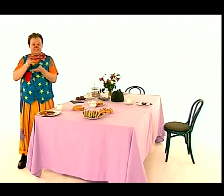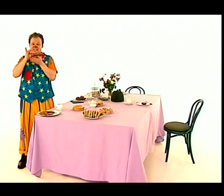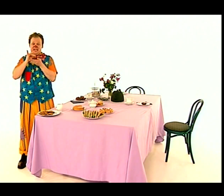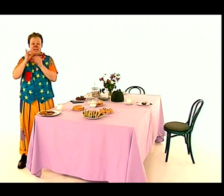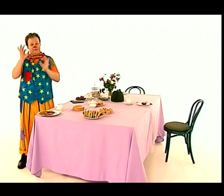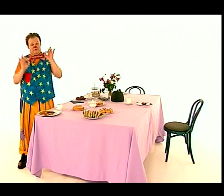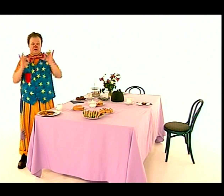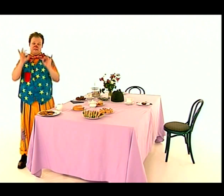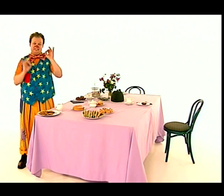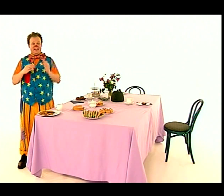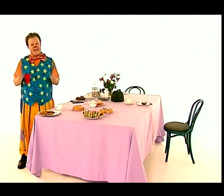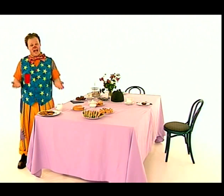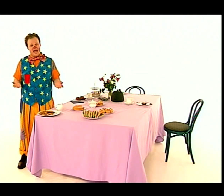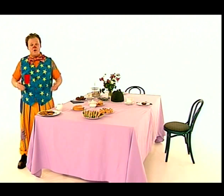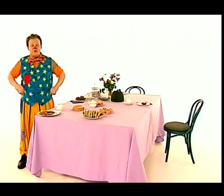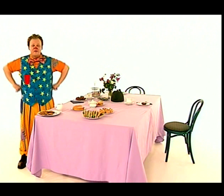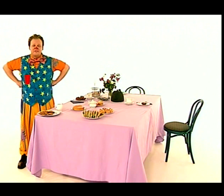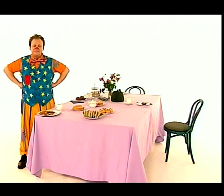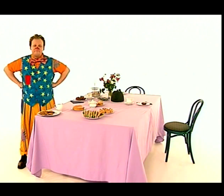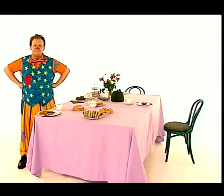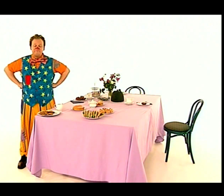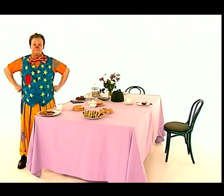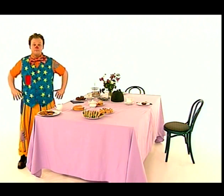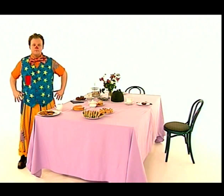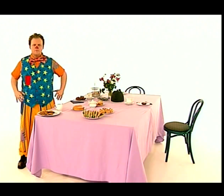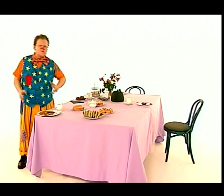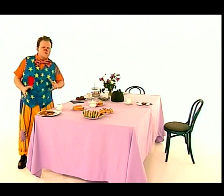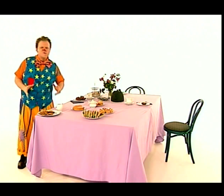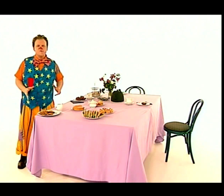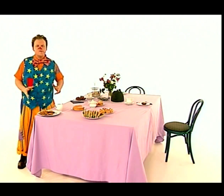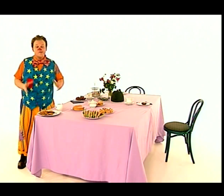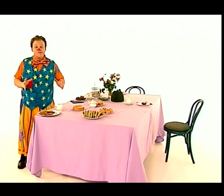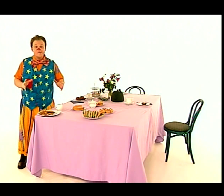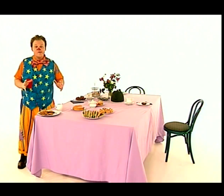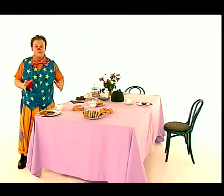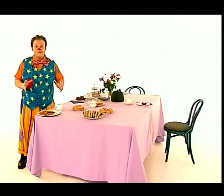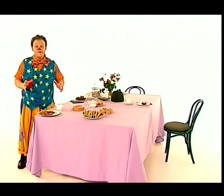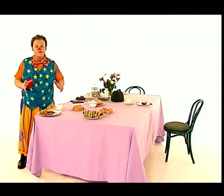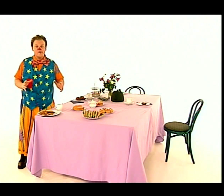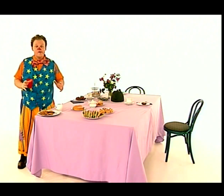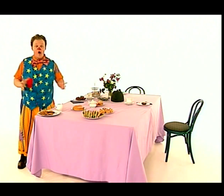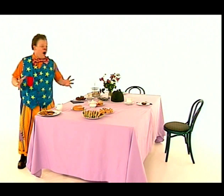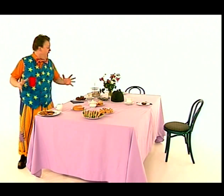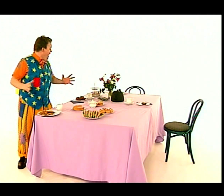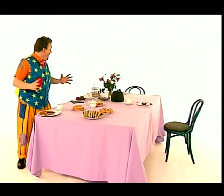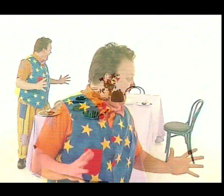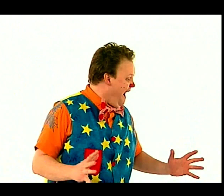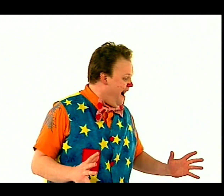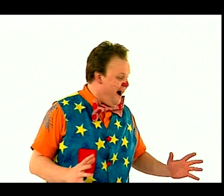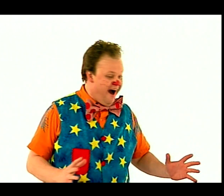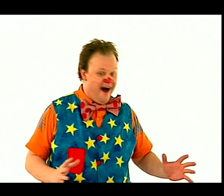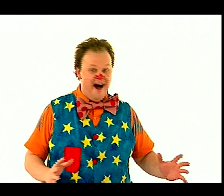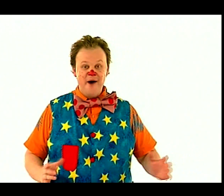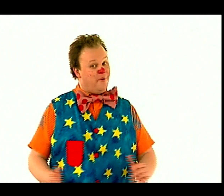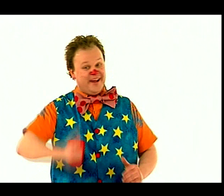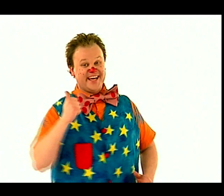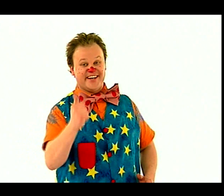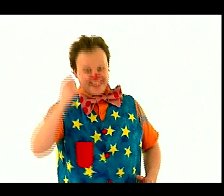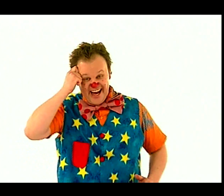tea party now. Yes, you can. You can invite your toys. Oh, what a good